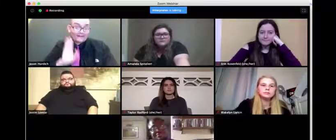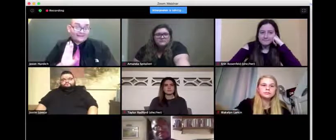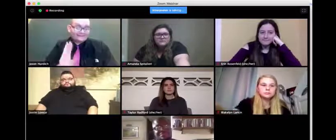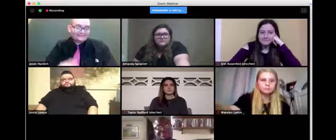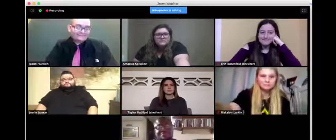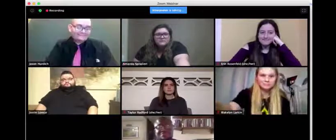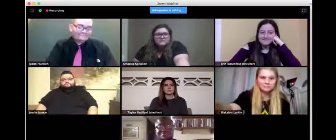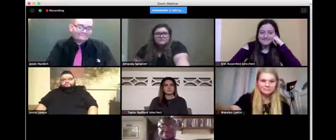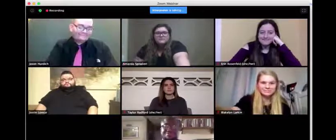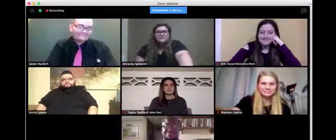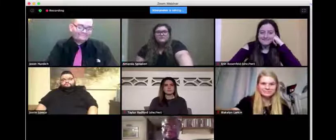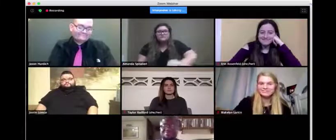I love this question.